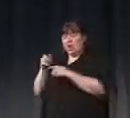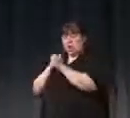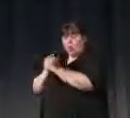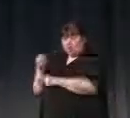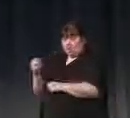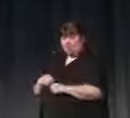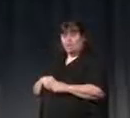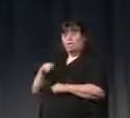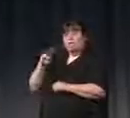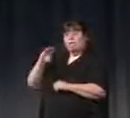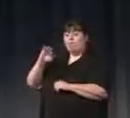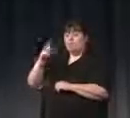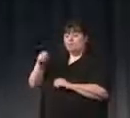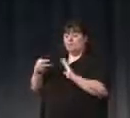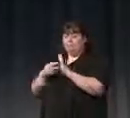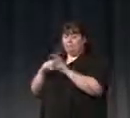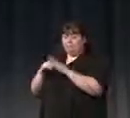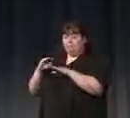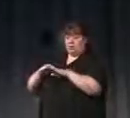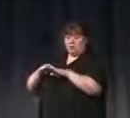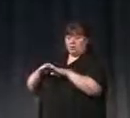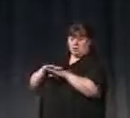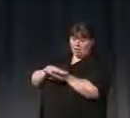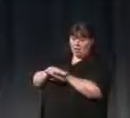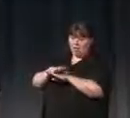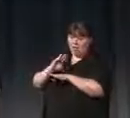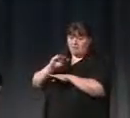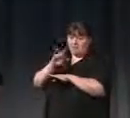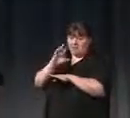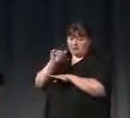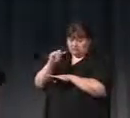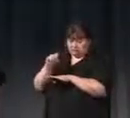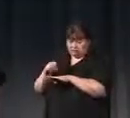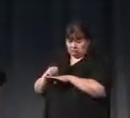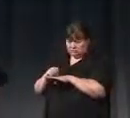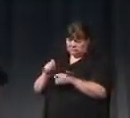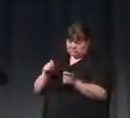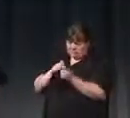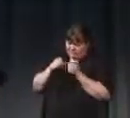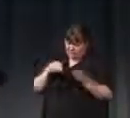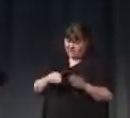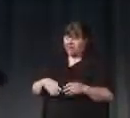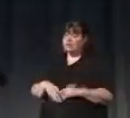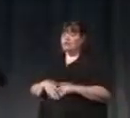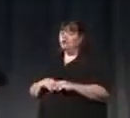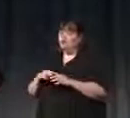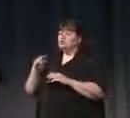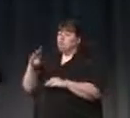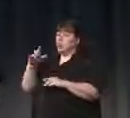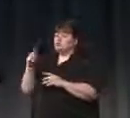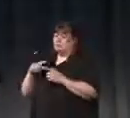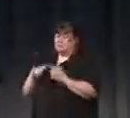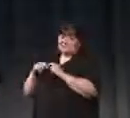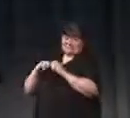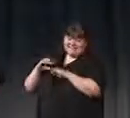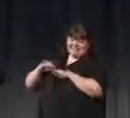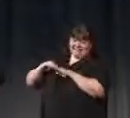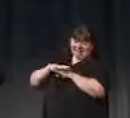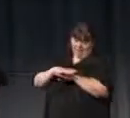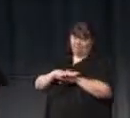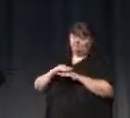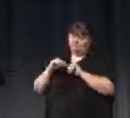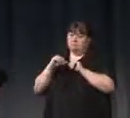quote, to mold is to modulate in a definitive manner. To modulate is to mold in a continuous and perpetually variable